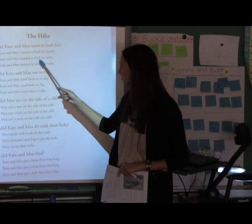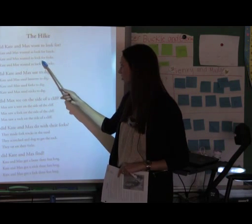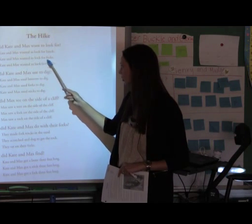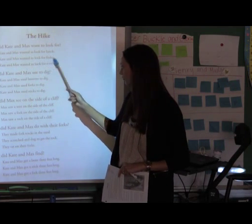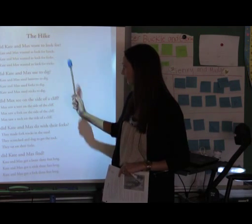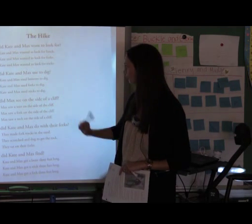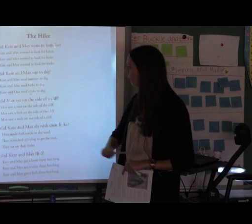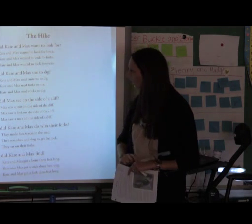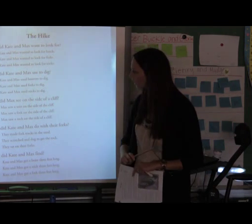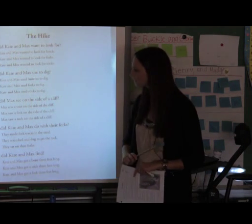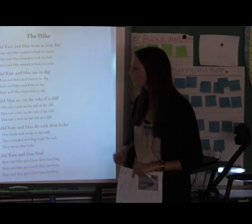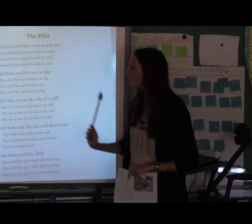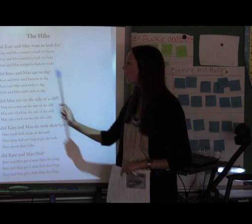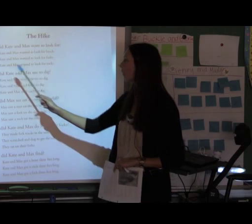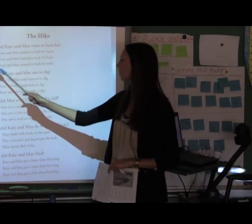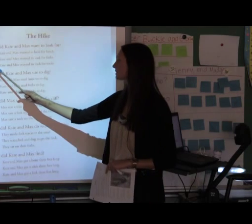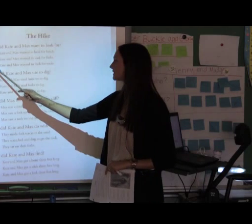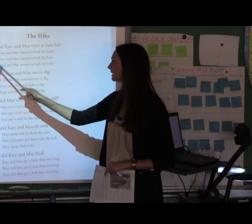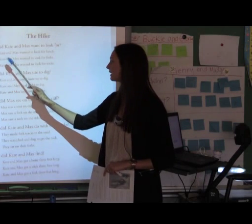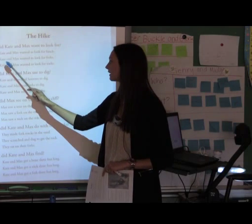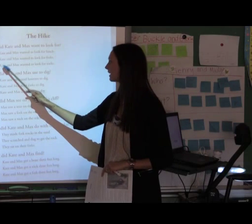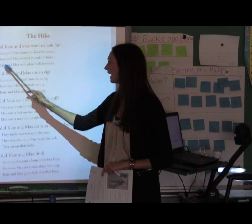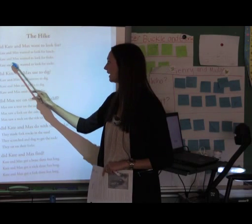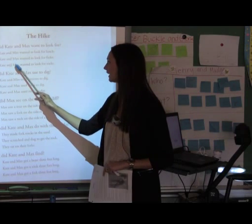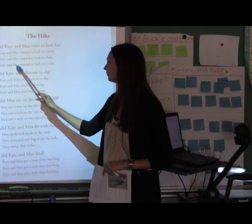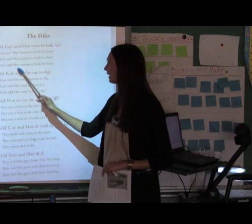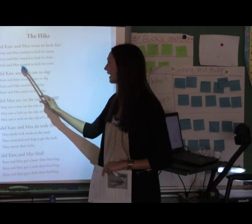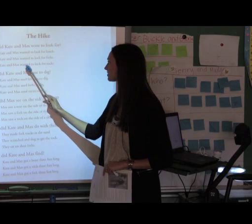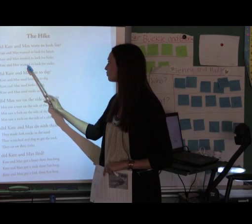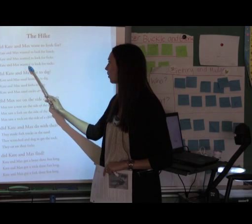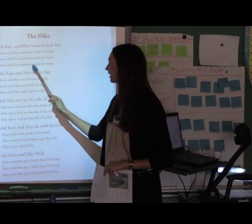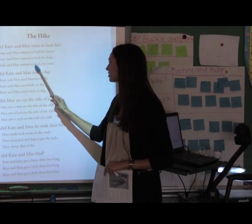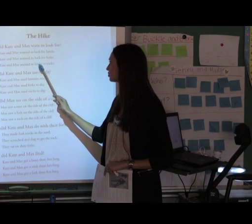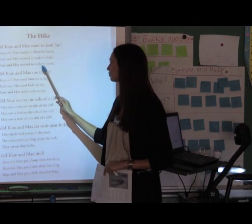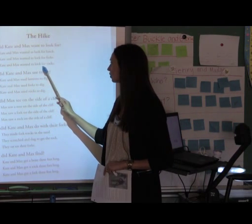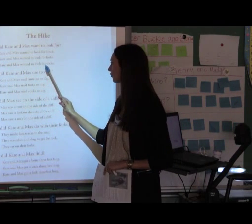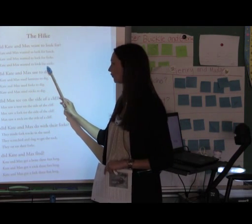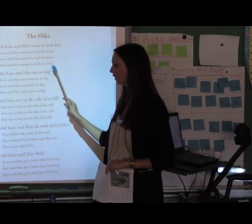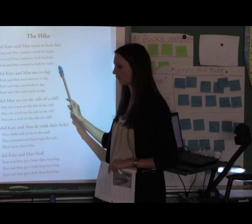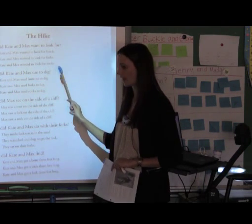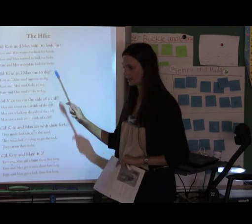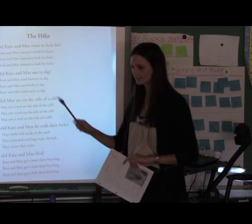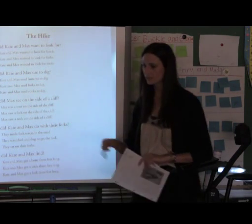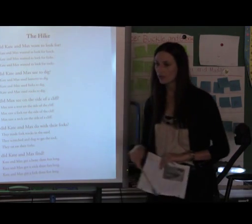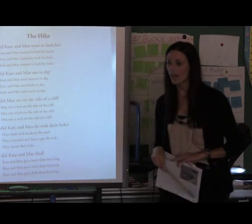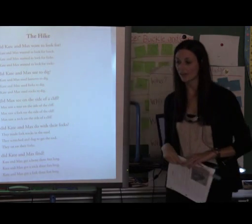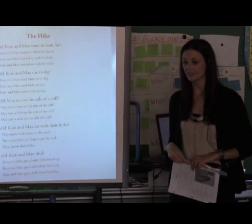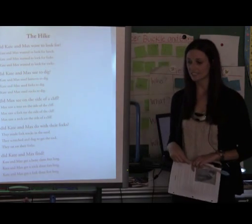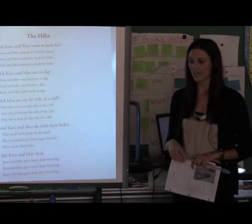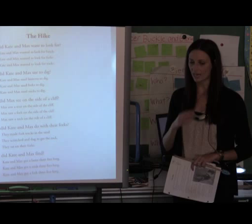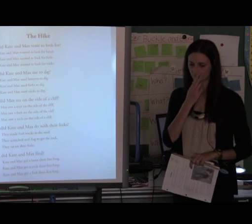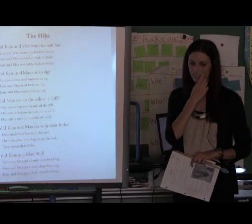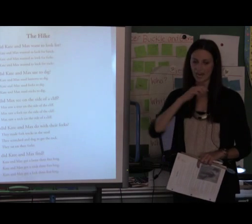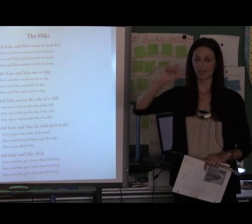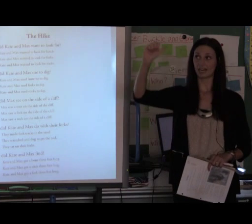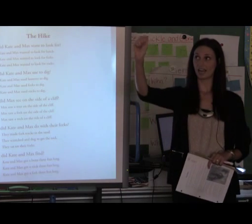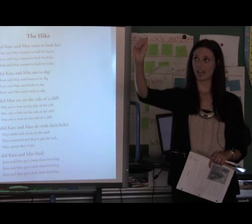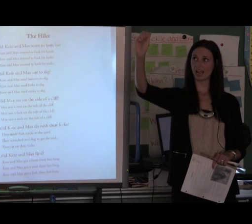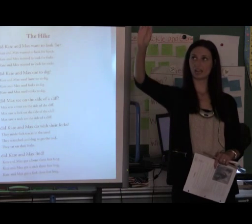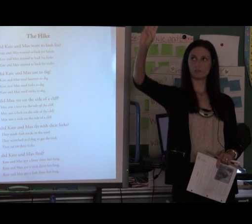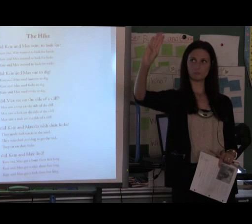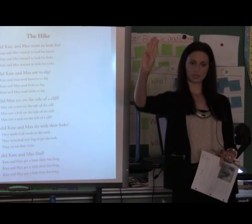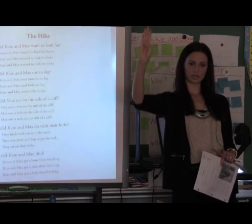Max wanted to look for forks? Or C, Kate and Max wanted to look for rocks? At this time,